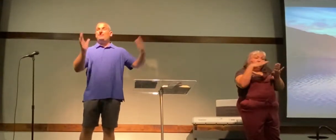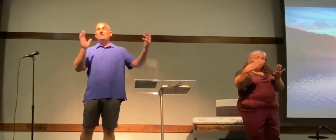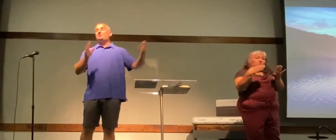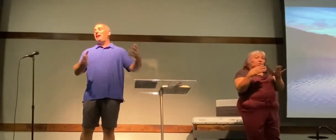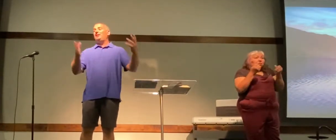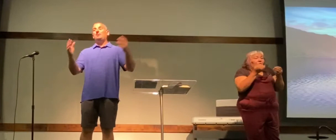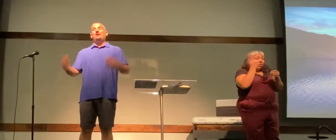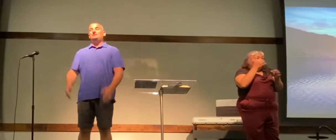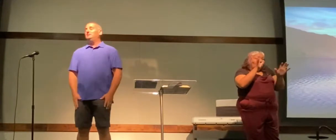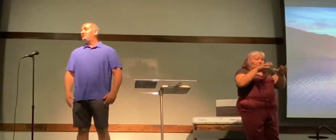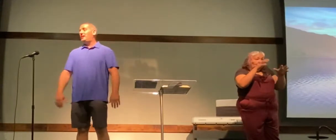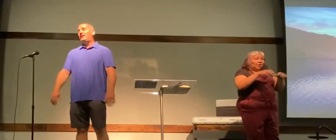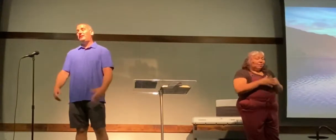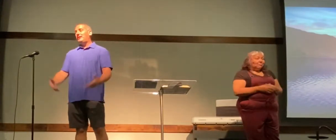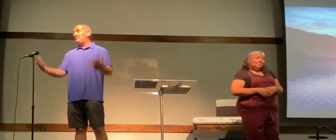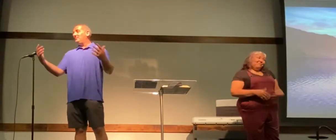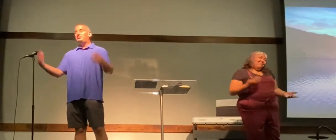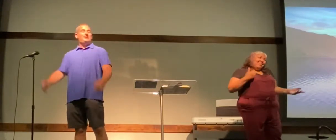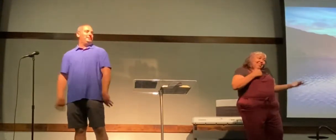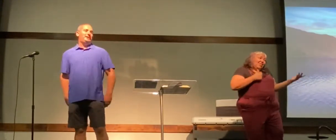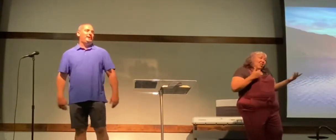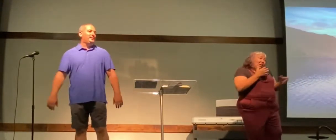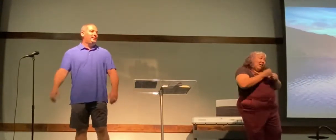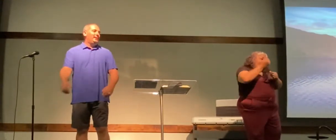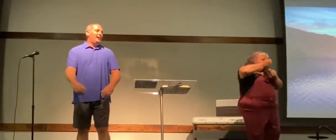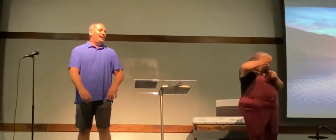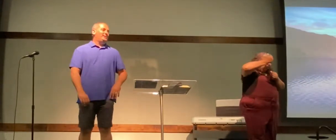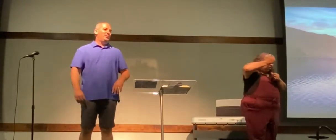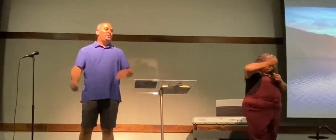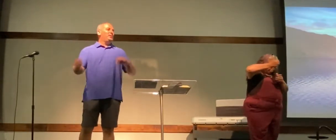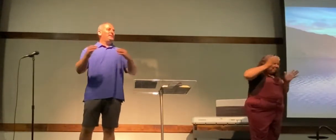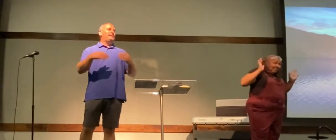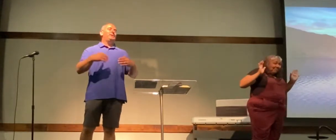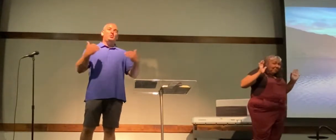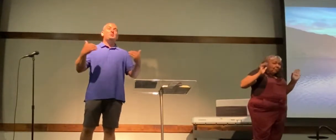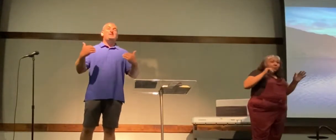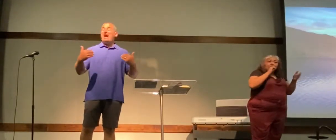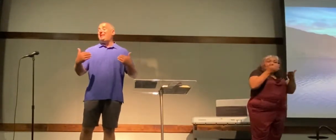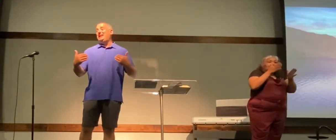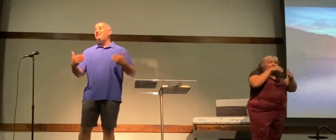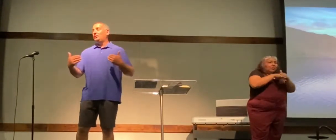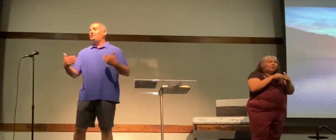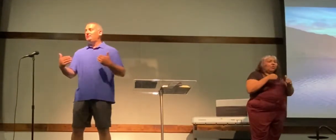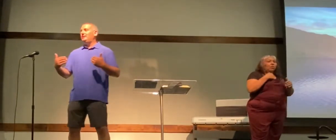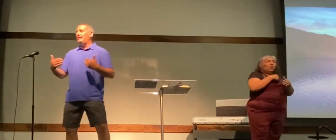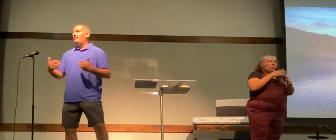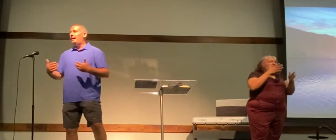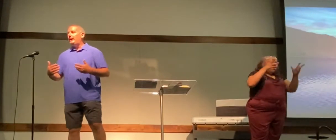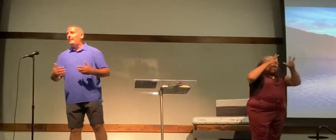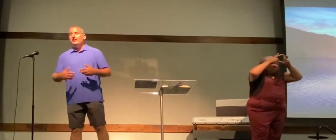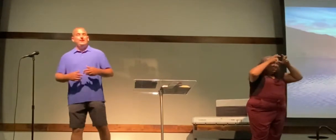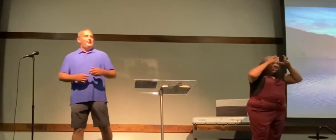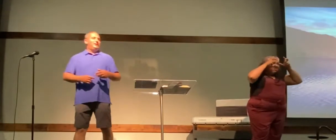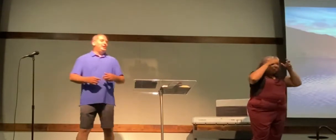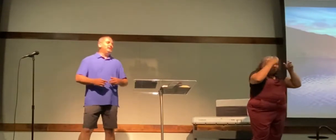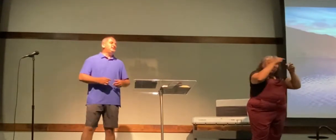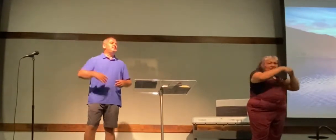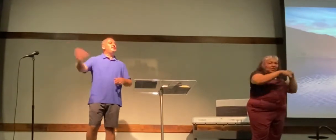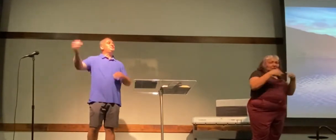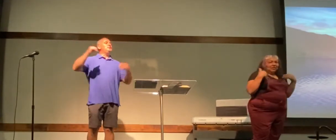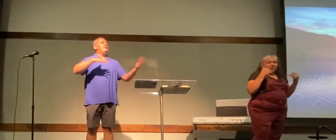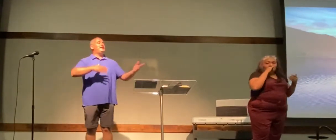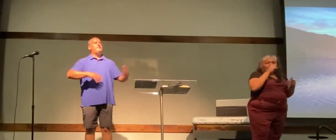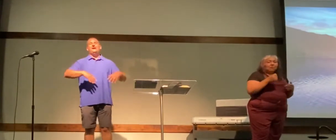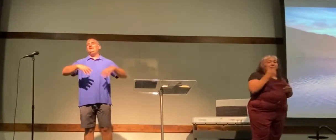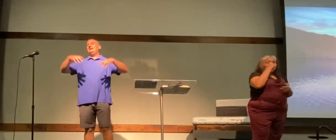so if it was raining, we're like, dude, sorry, grab an umbrella, man. You know, we wouldn't let them in. We were that evil to them. You know, it's just